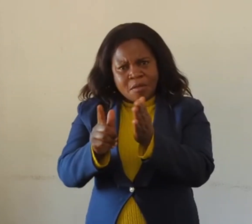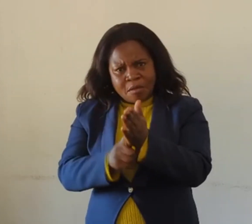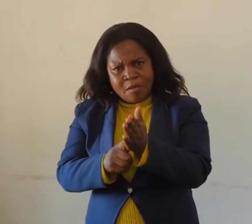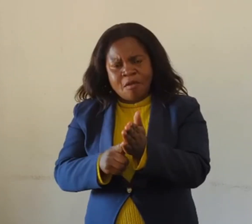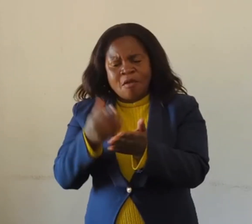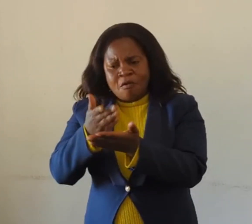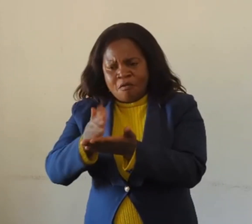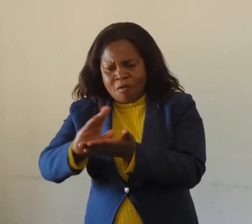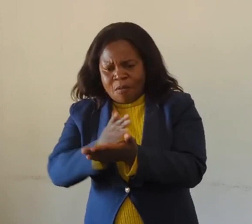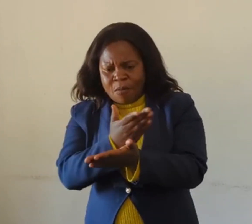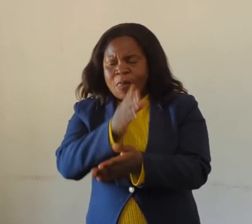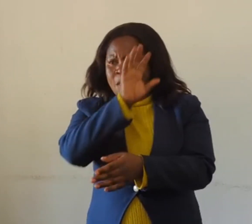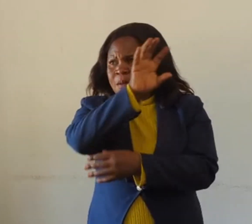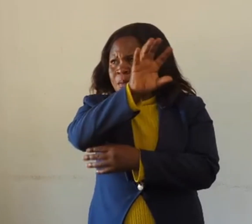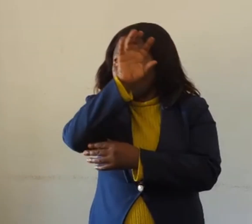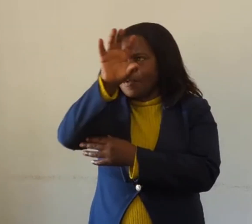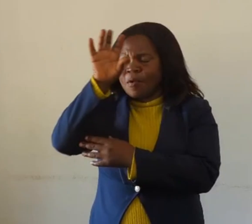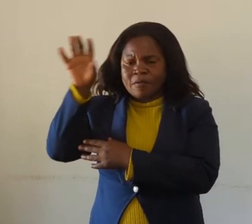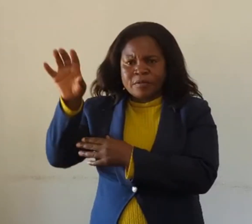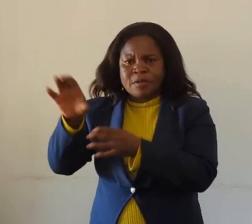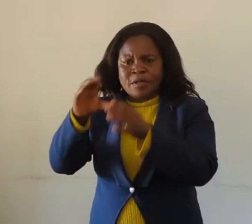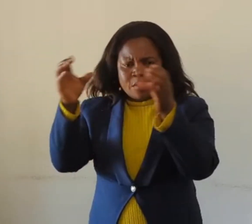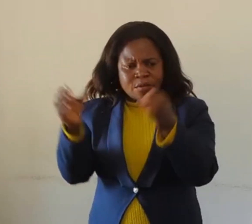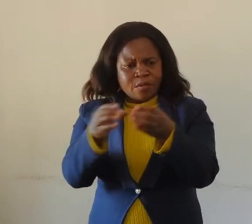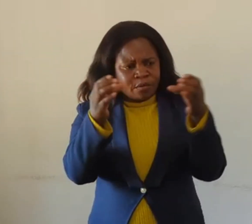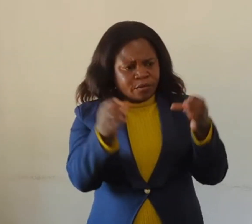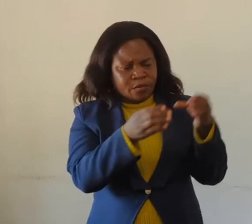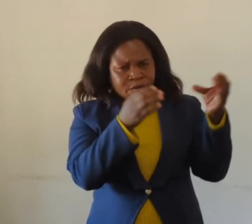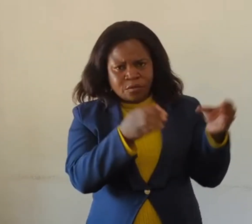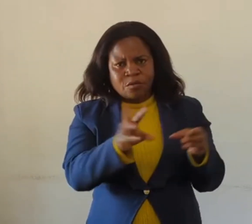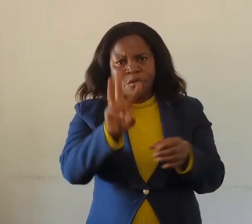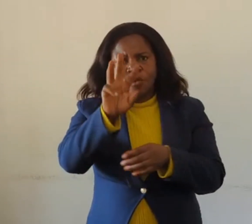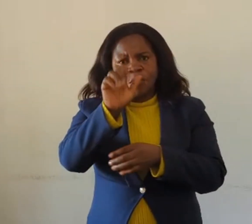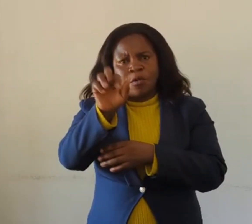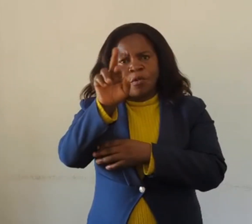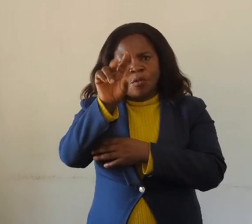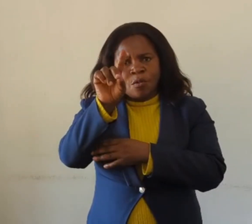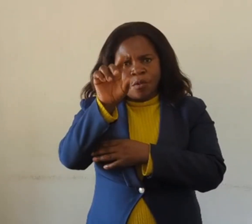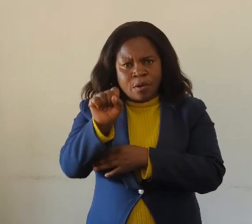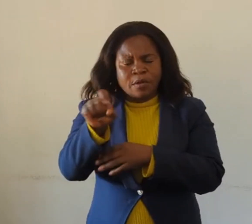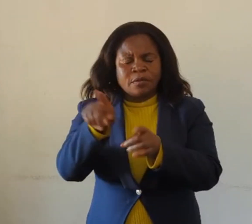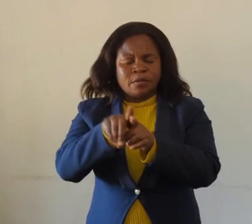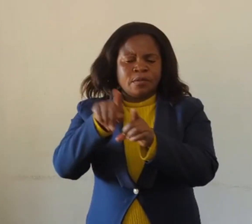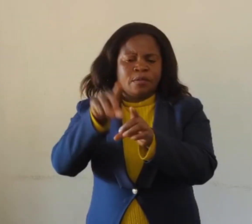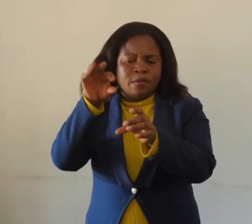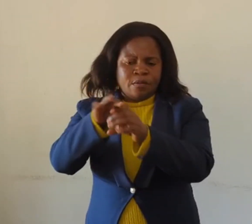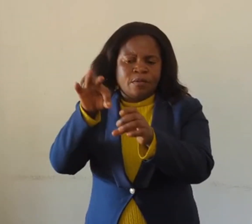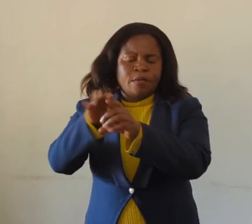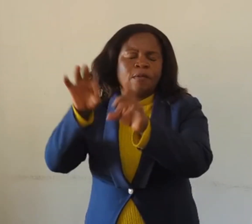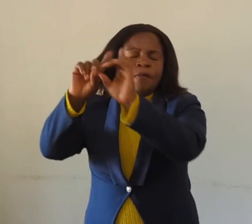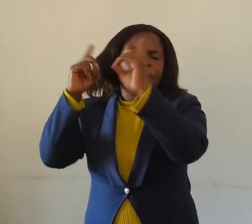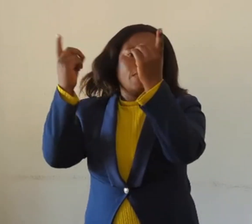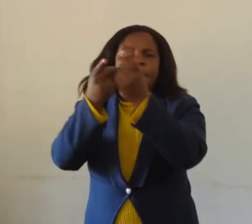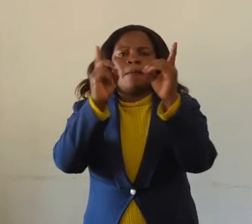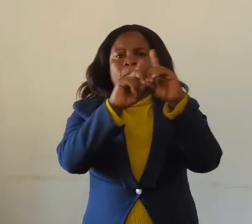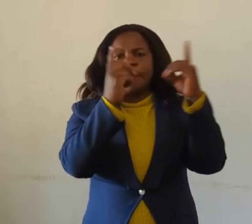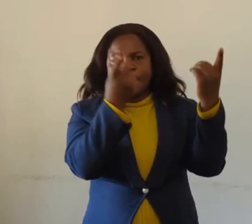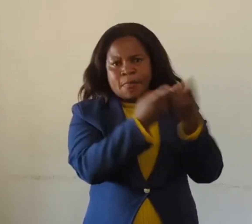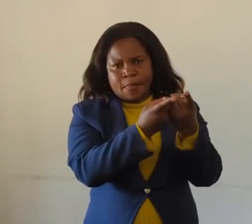of provinces, constituencies, wards, and polling districts. The wording in the